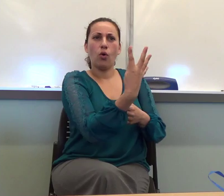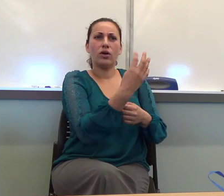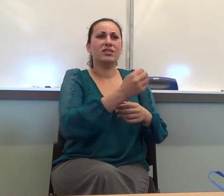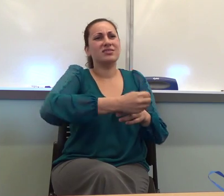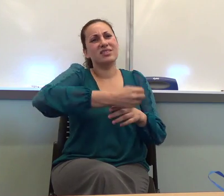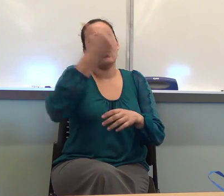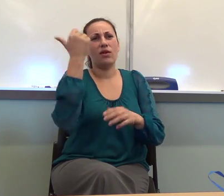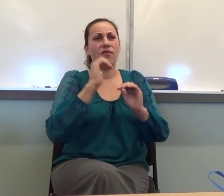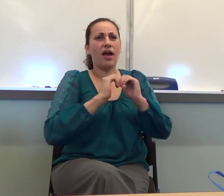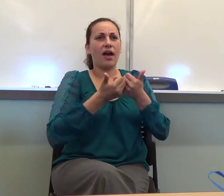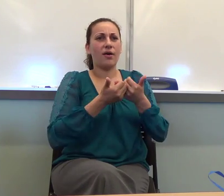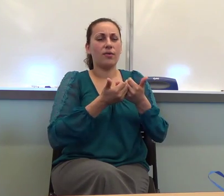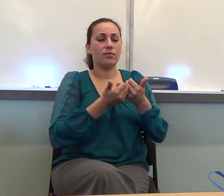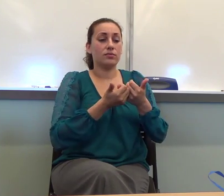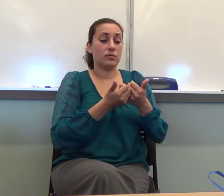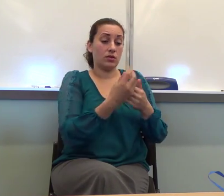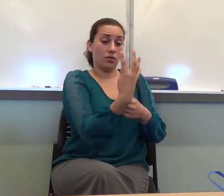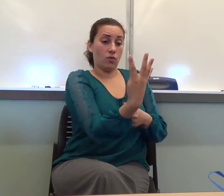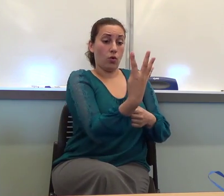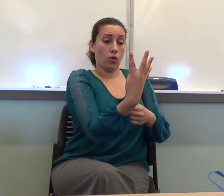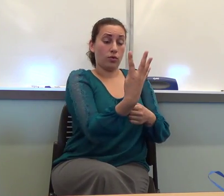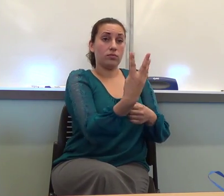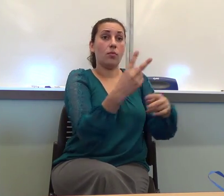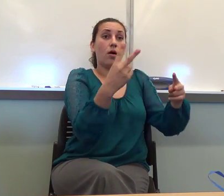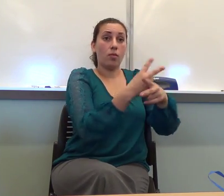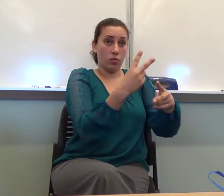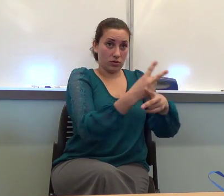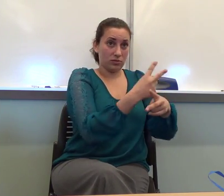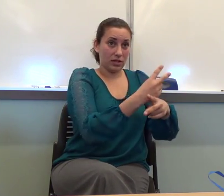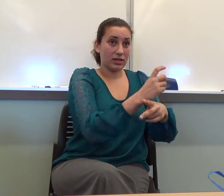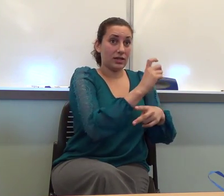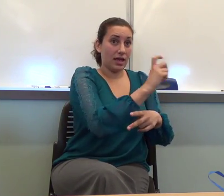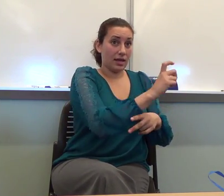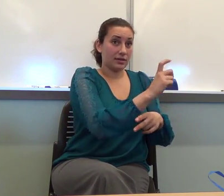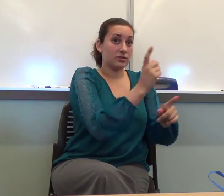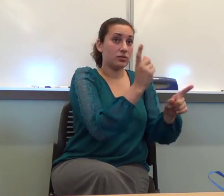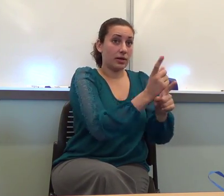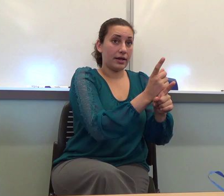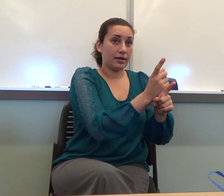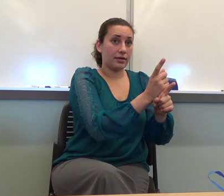multiplying the x, so therefore I can undo the multiplication by 4 with a division by